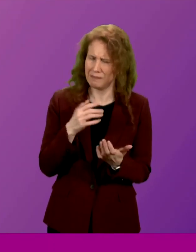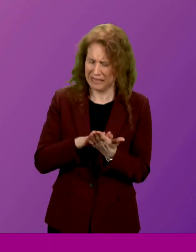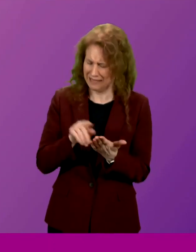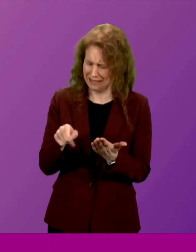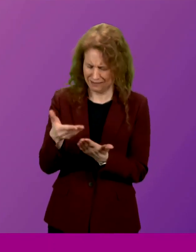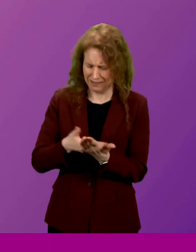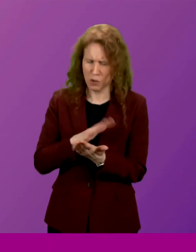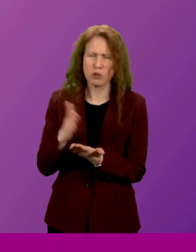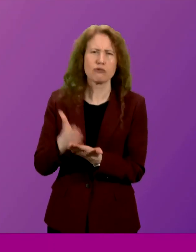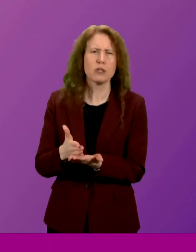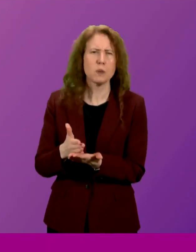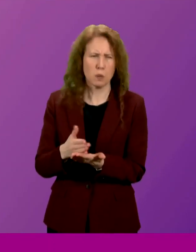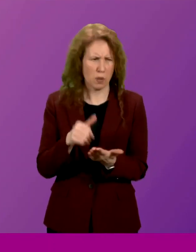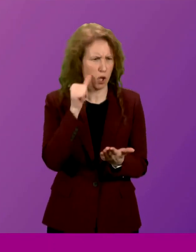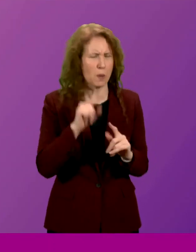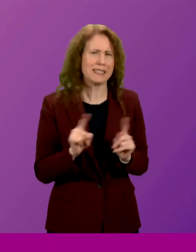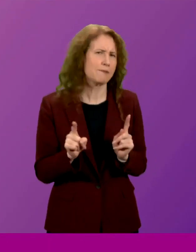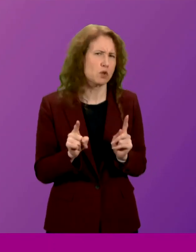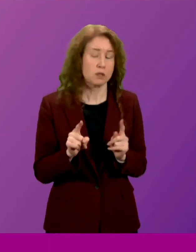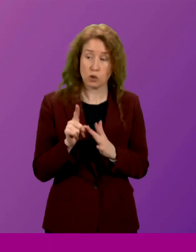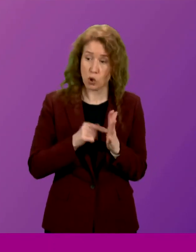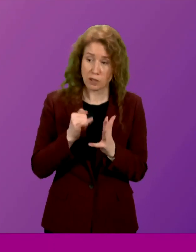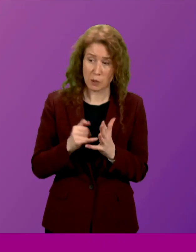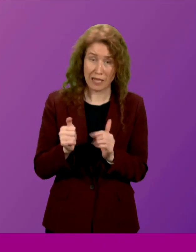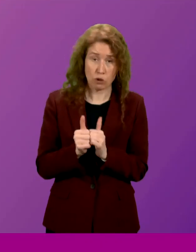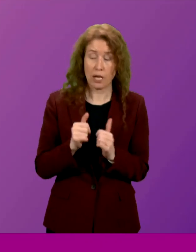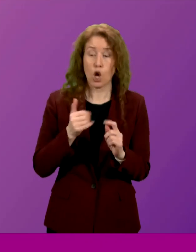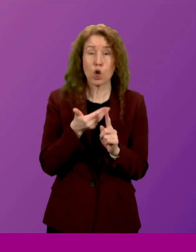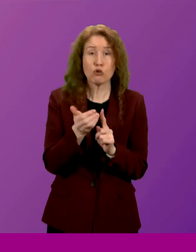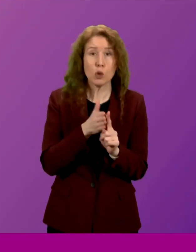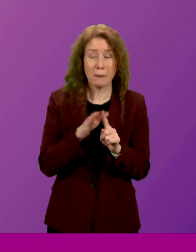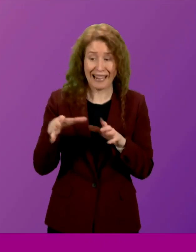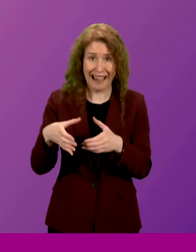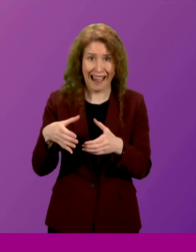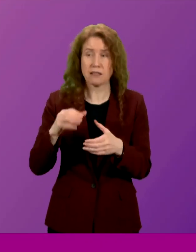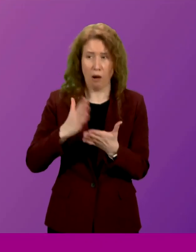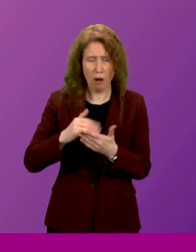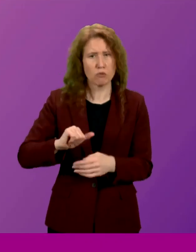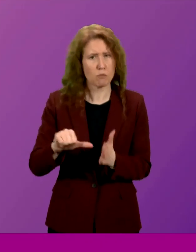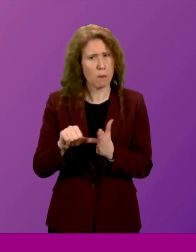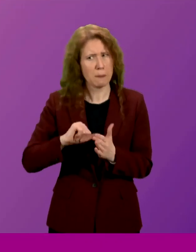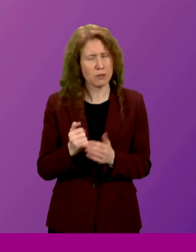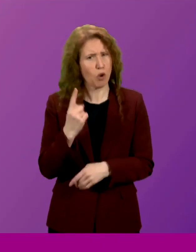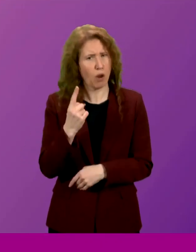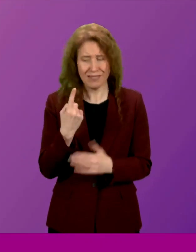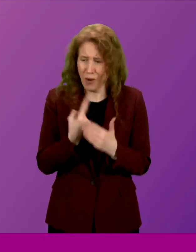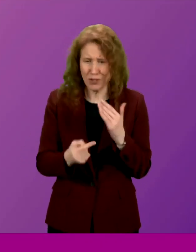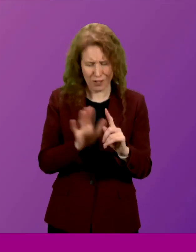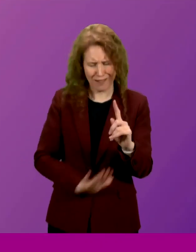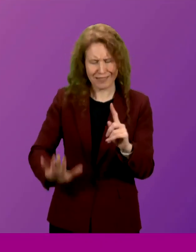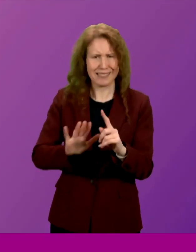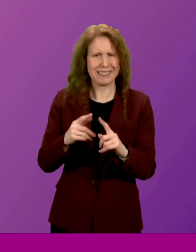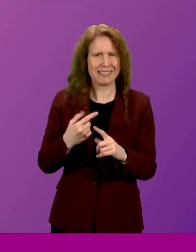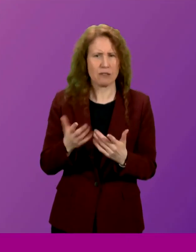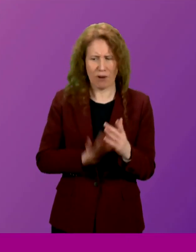is patently untrue. Does John Swinney agree that grooming gangs are a problem in Scotland and not just